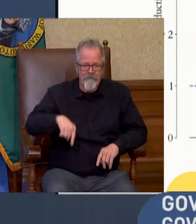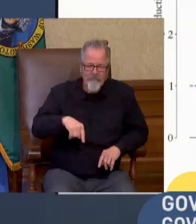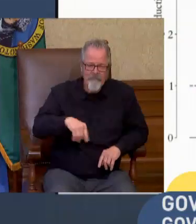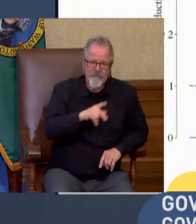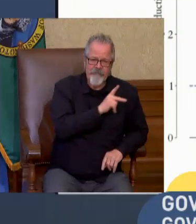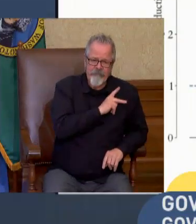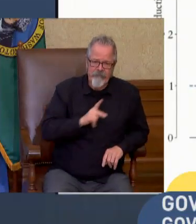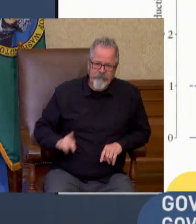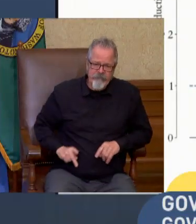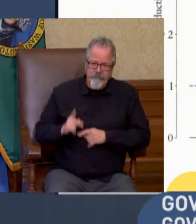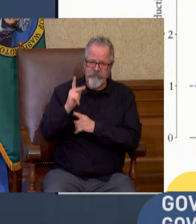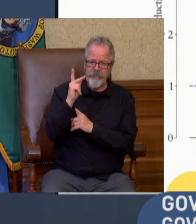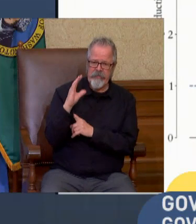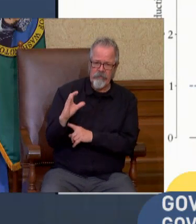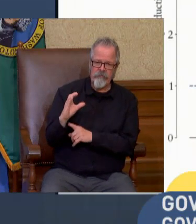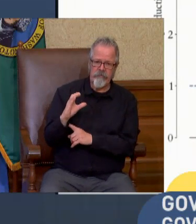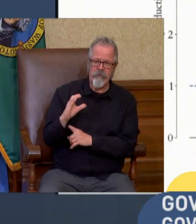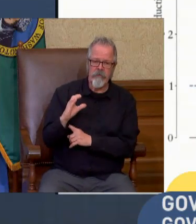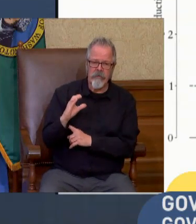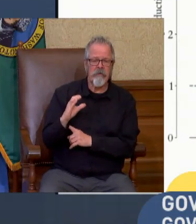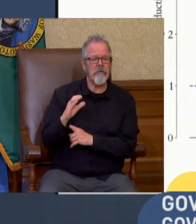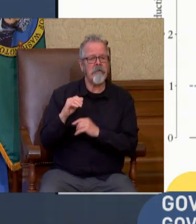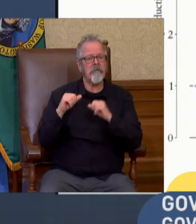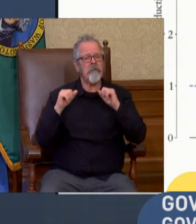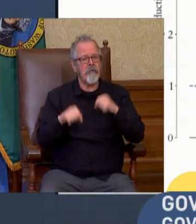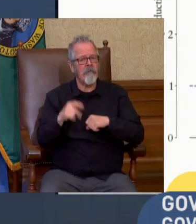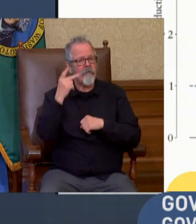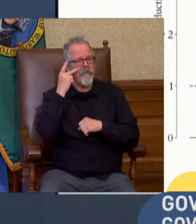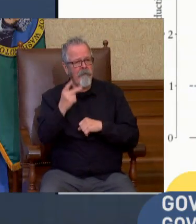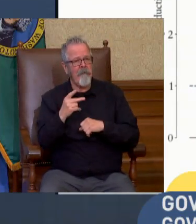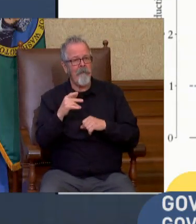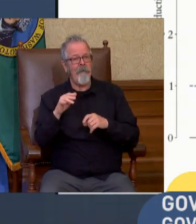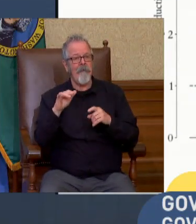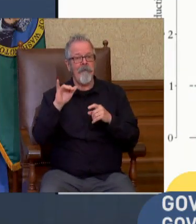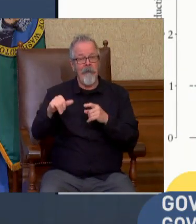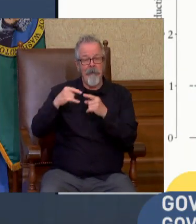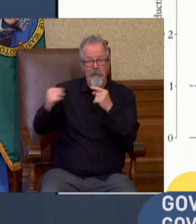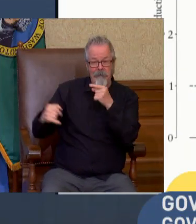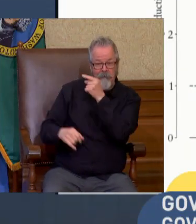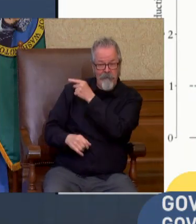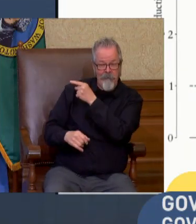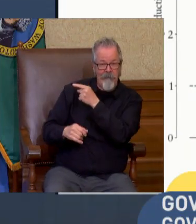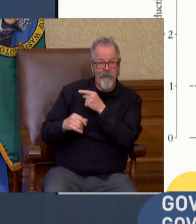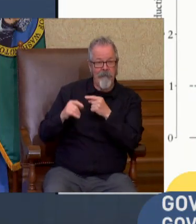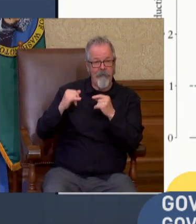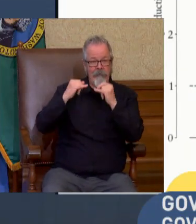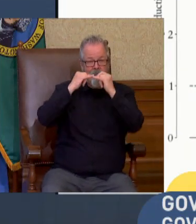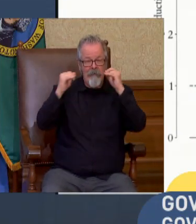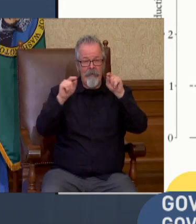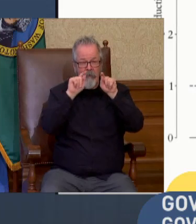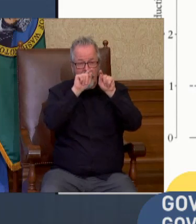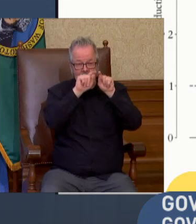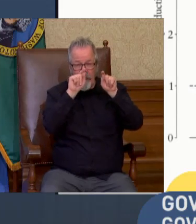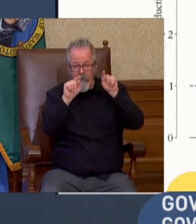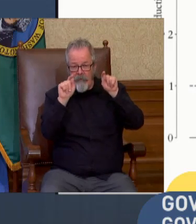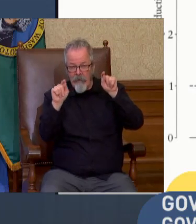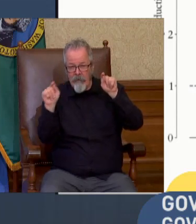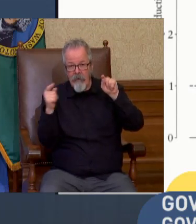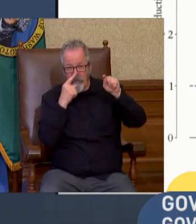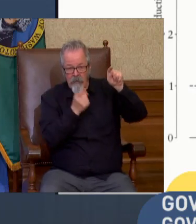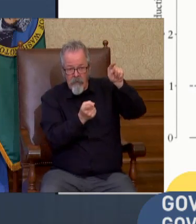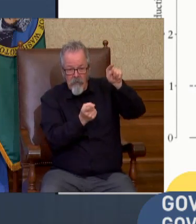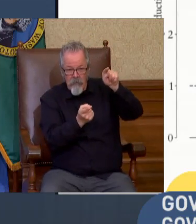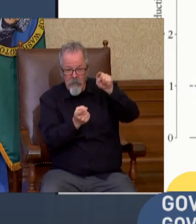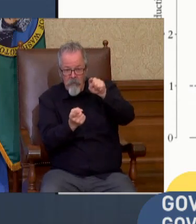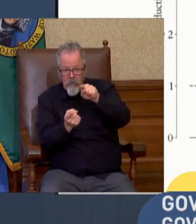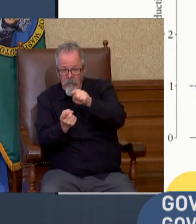1. And as you'll see on the sort of beige to the right of the screen, it shows the spectrum of the most recent